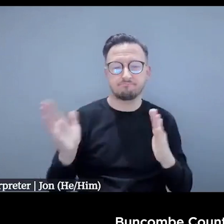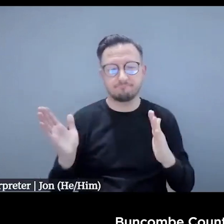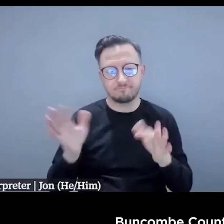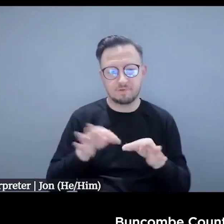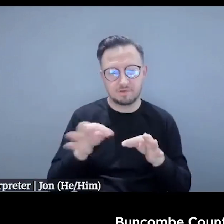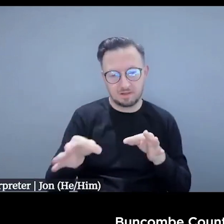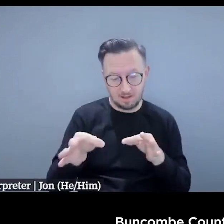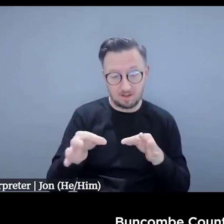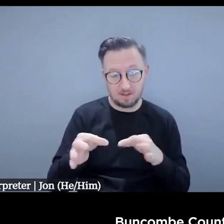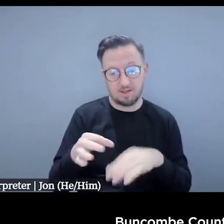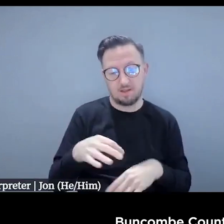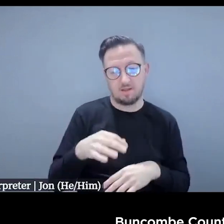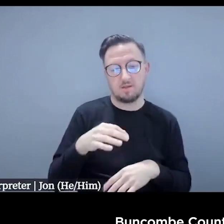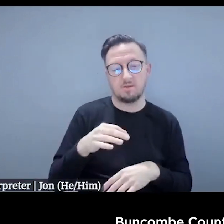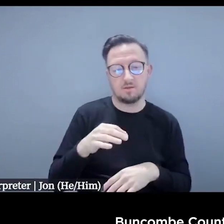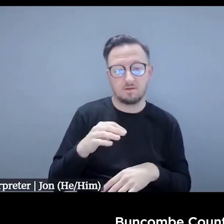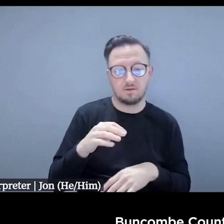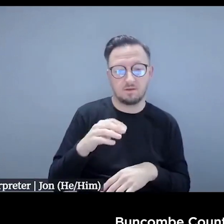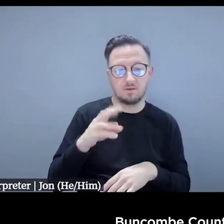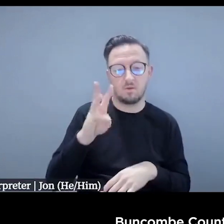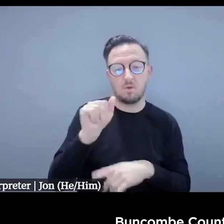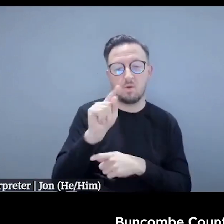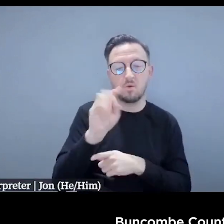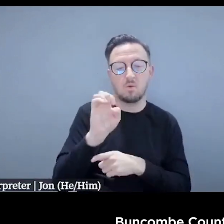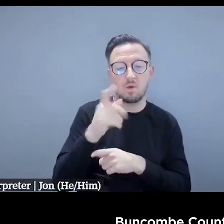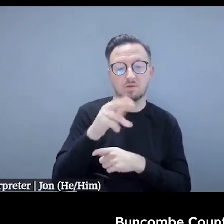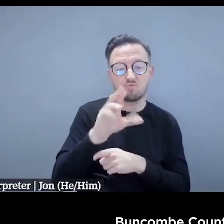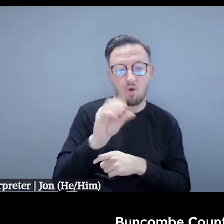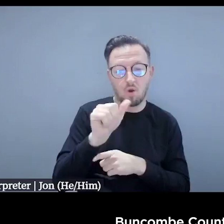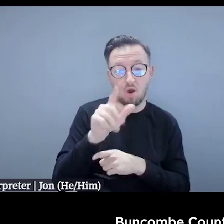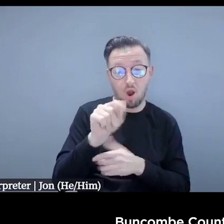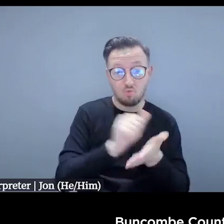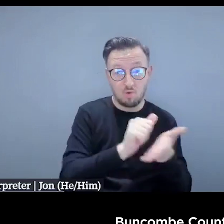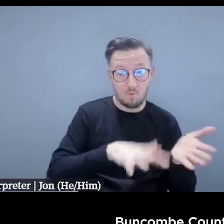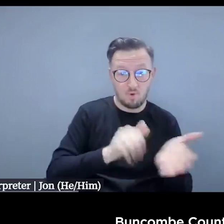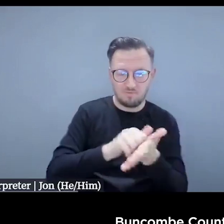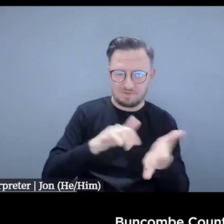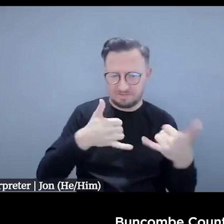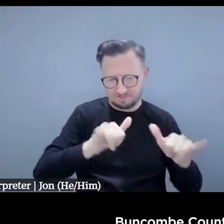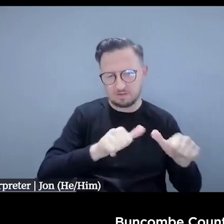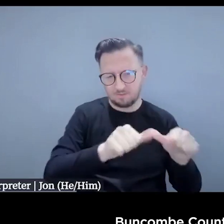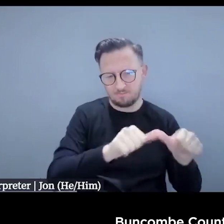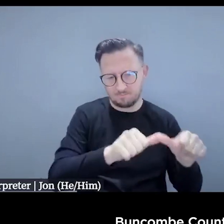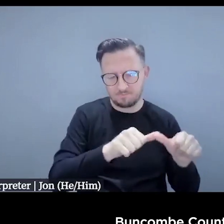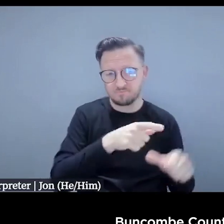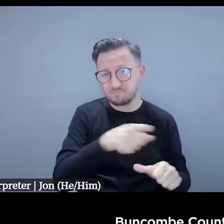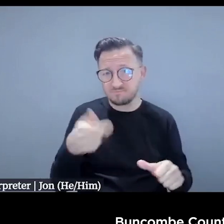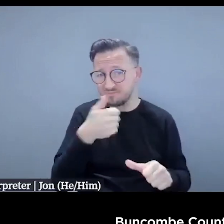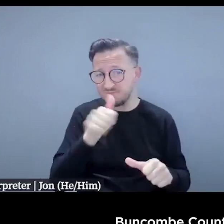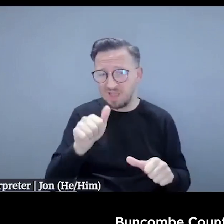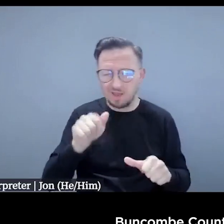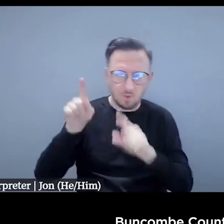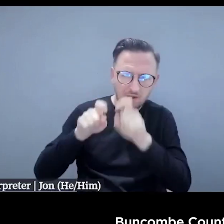Pro cart removal operations are still ongoing. If customers have questions about Waste Pro or cart